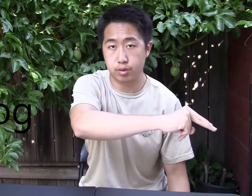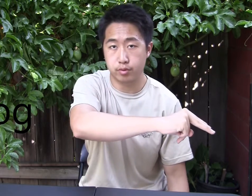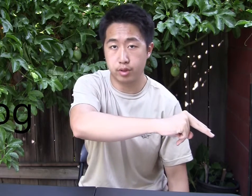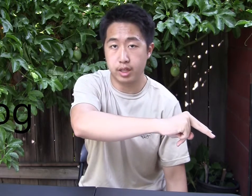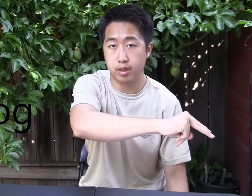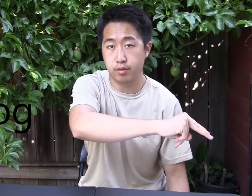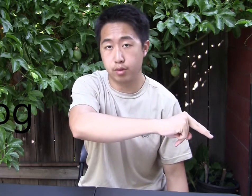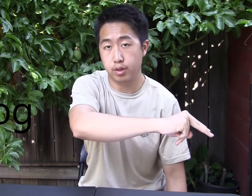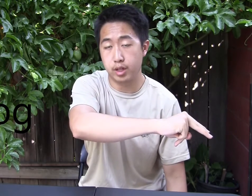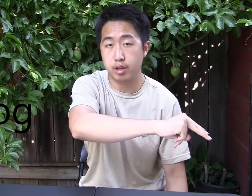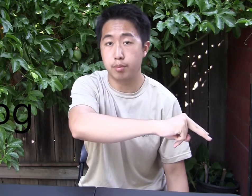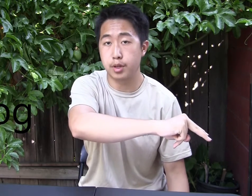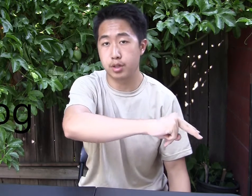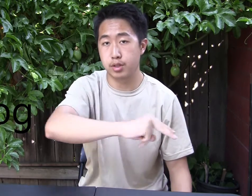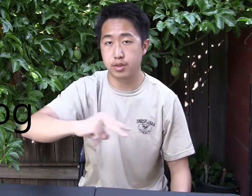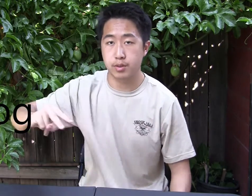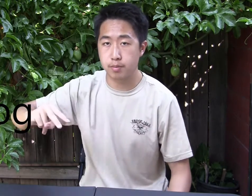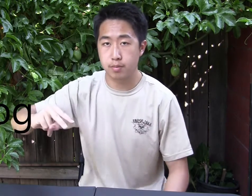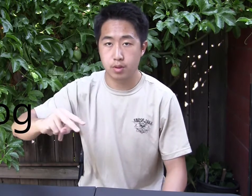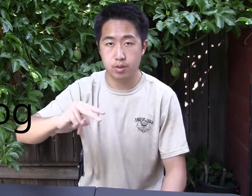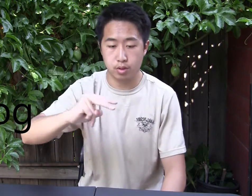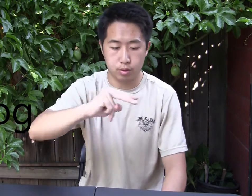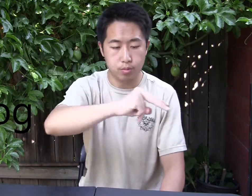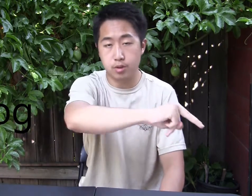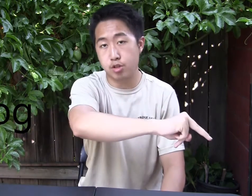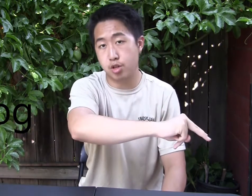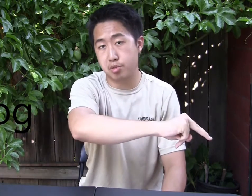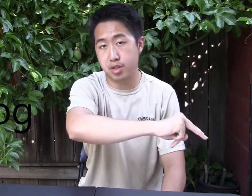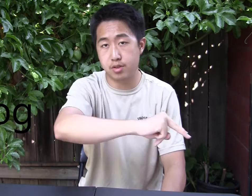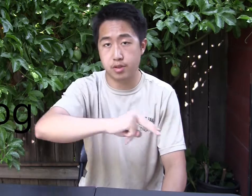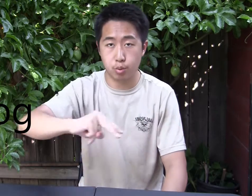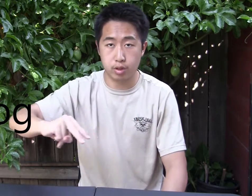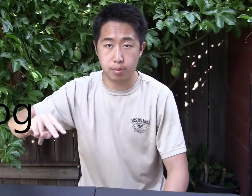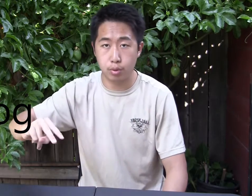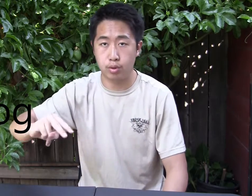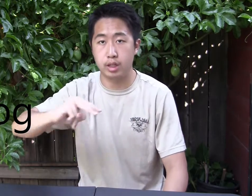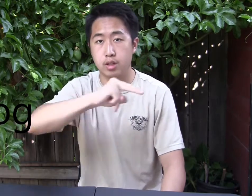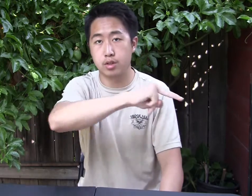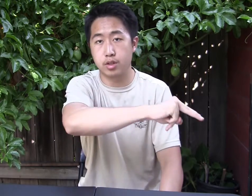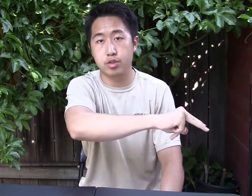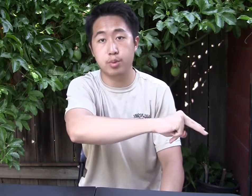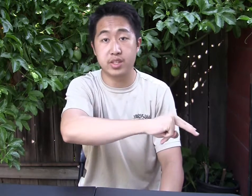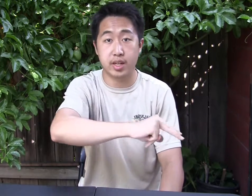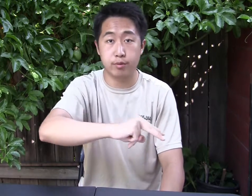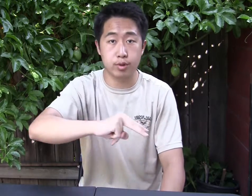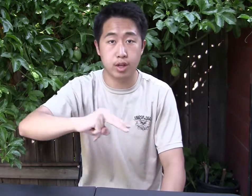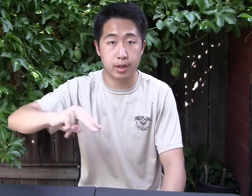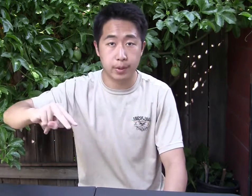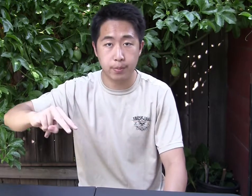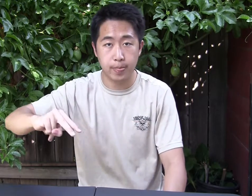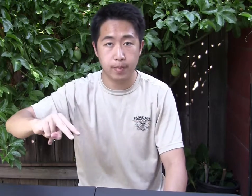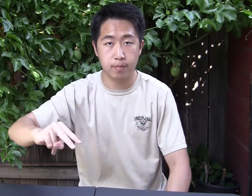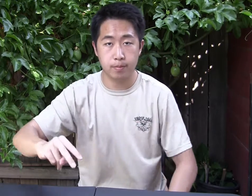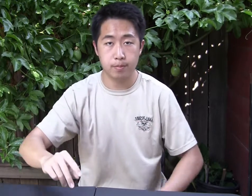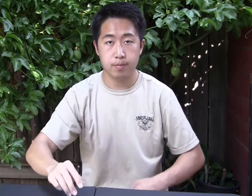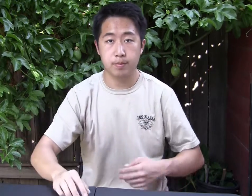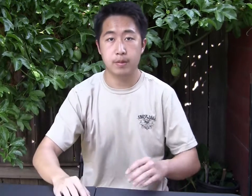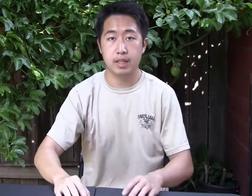for the Native Americans. So this represents what they're pulling. So this would be a sign for dog.